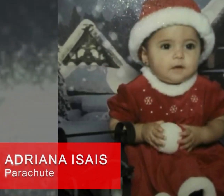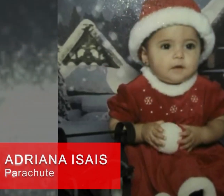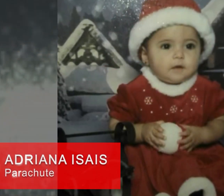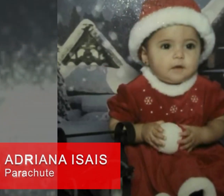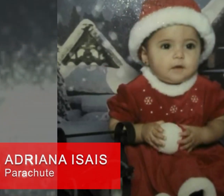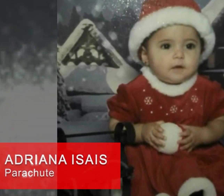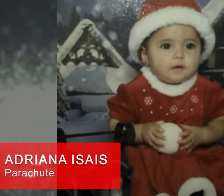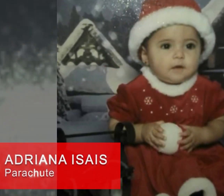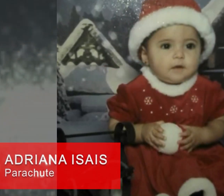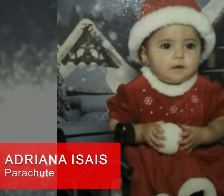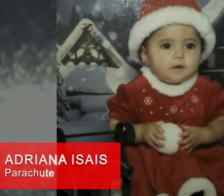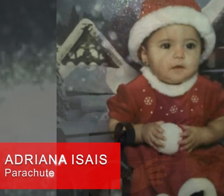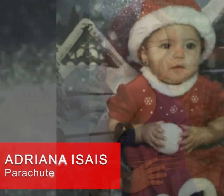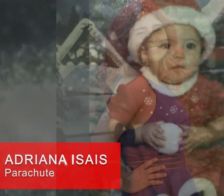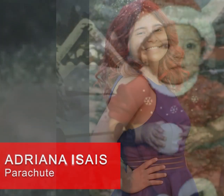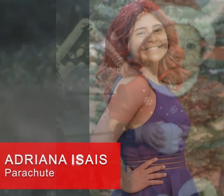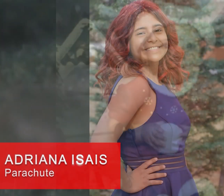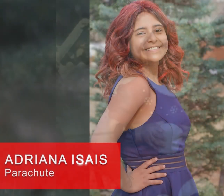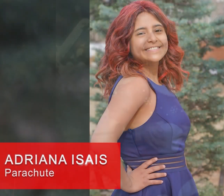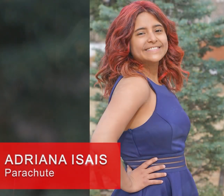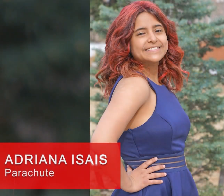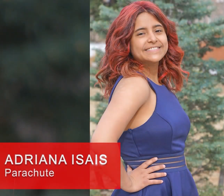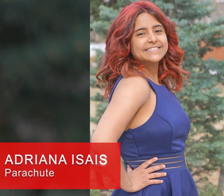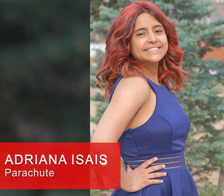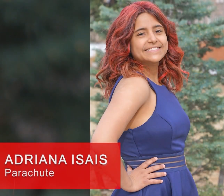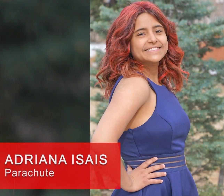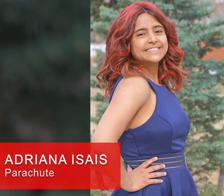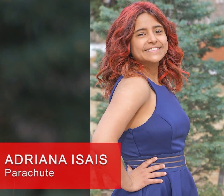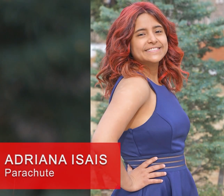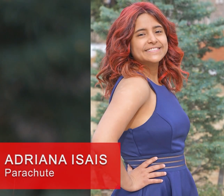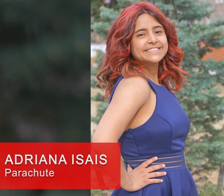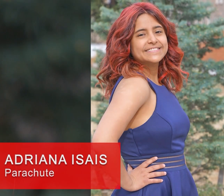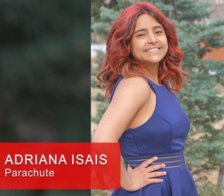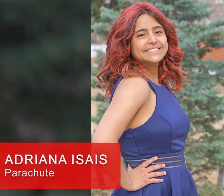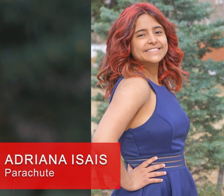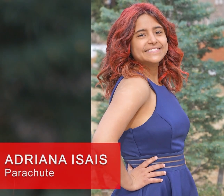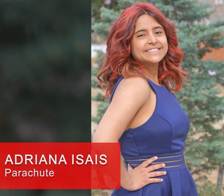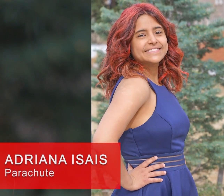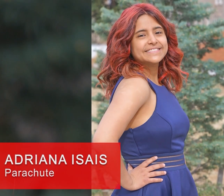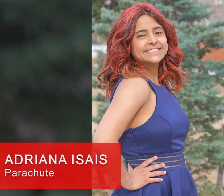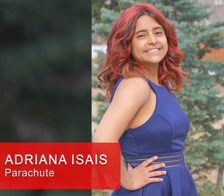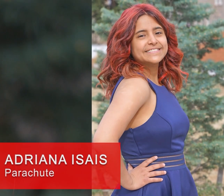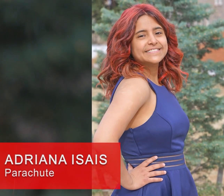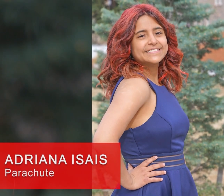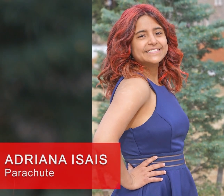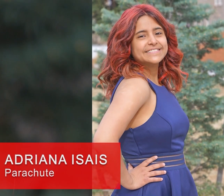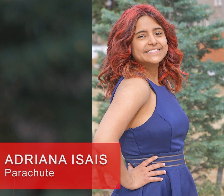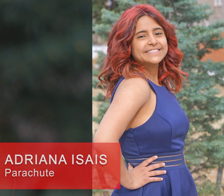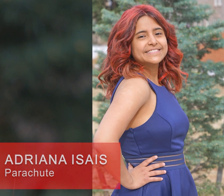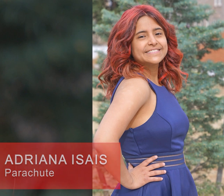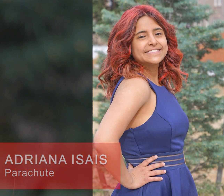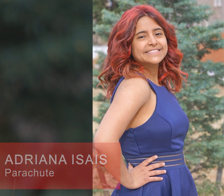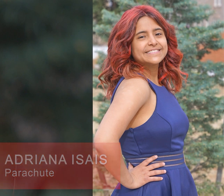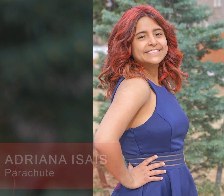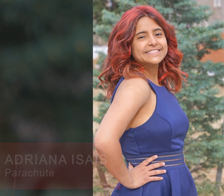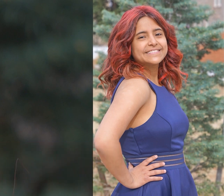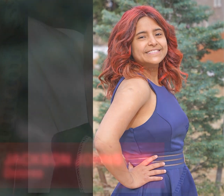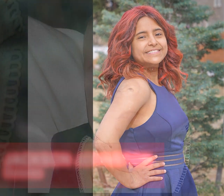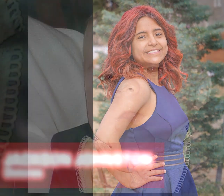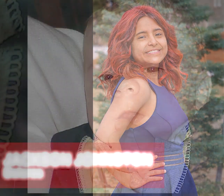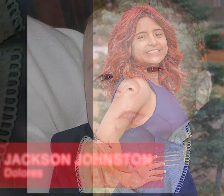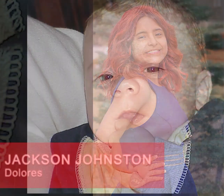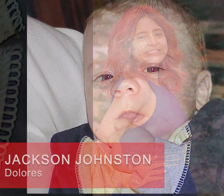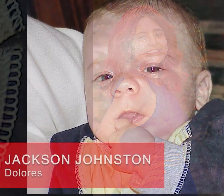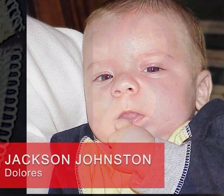in a red and white Christmas outfit with Santa hat holding white ball. Fades into a current picture of Adriana posing sideways looking at the camera with a hand on her